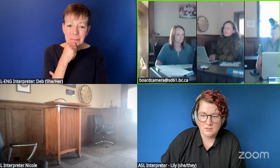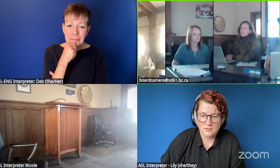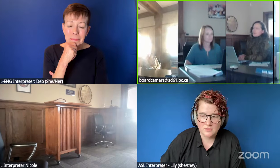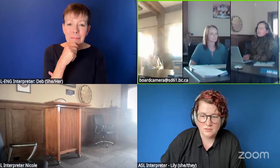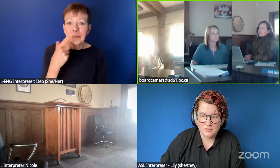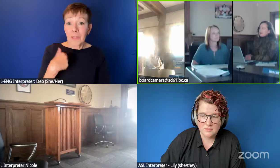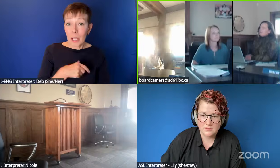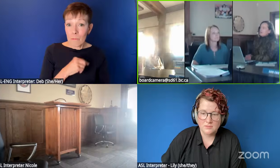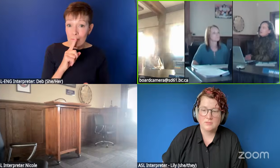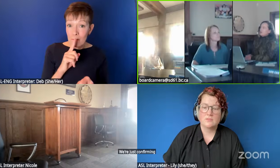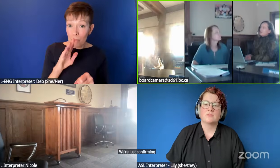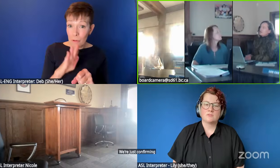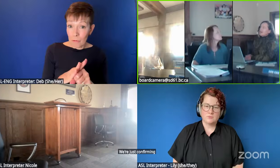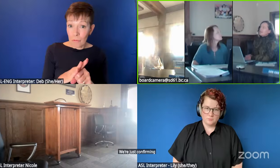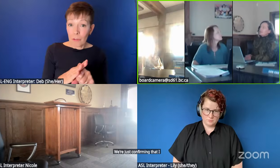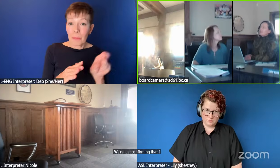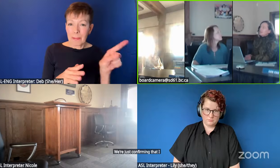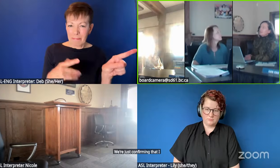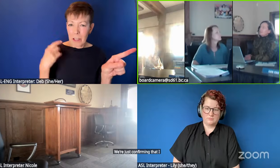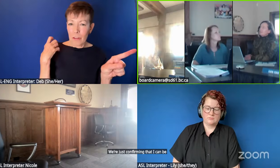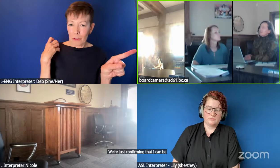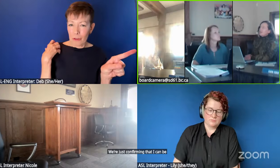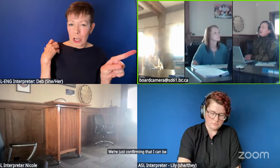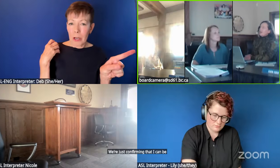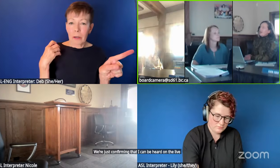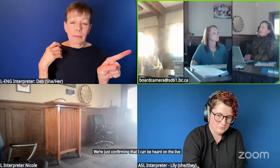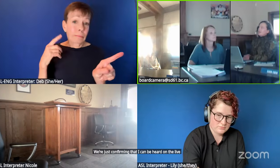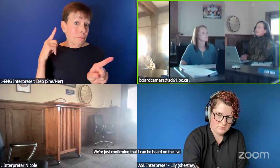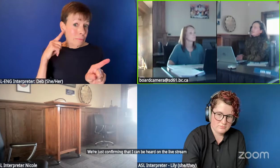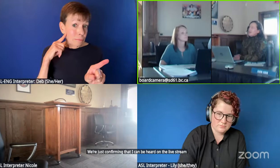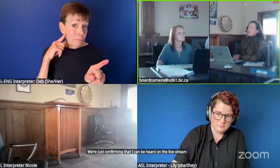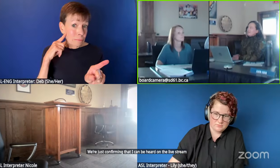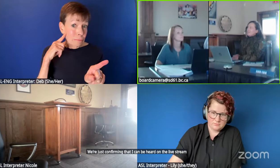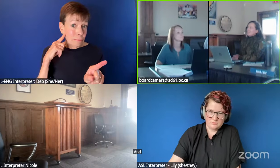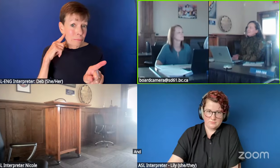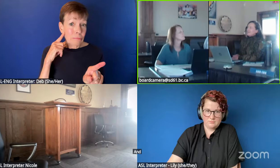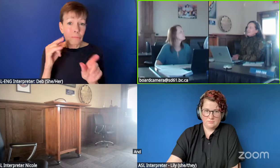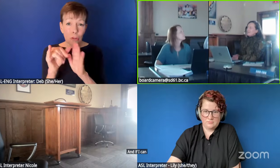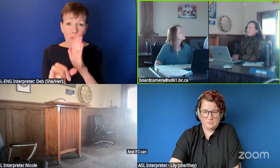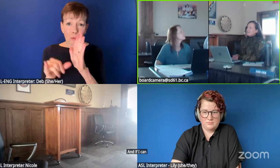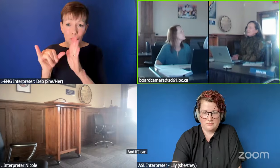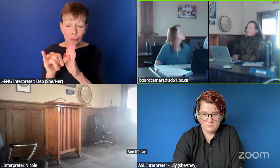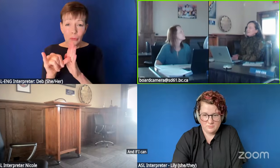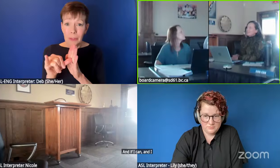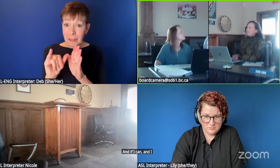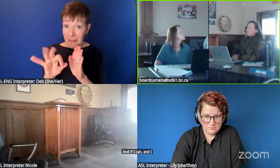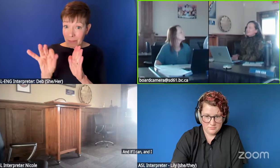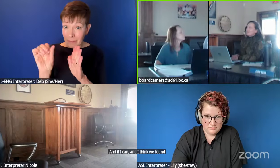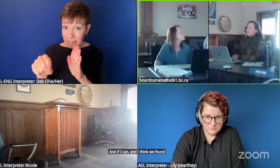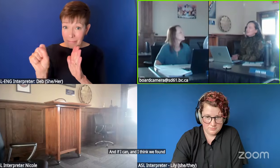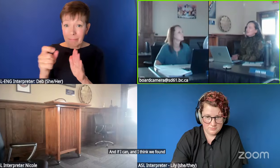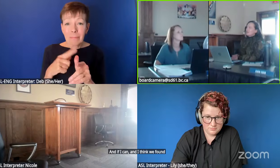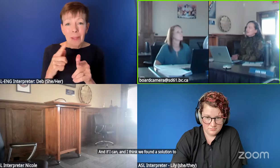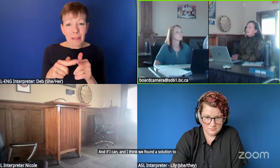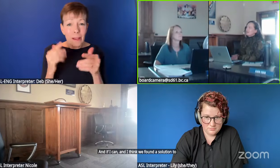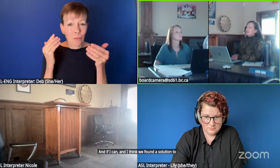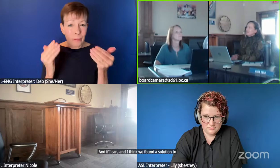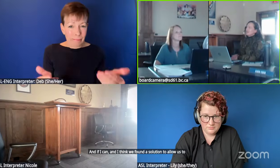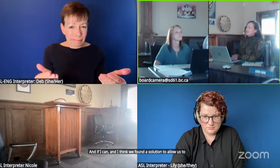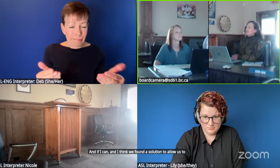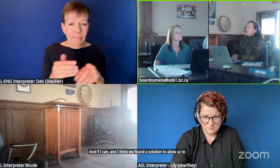We're just confirming that I can be heard on the live stream. And if I can, then I think we found a solution to allow us to move